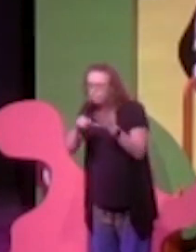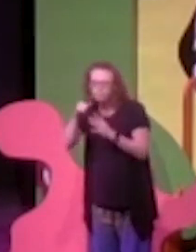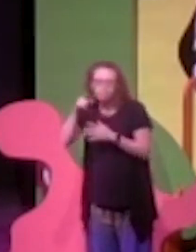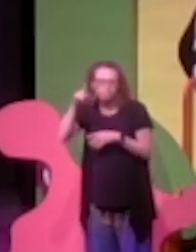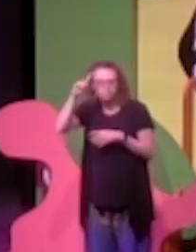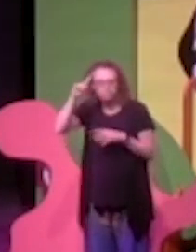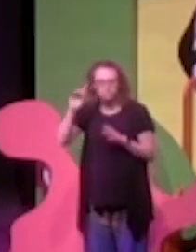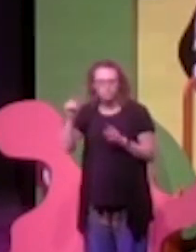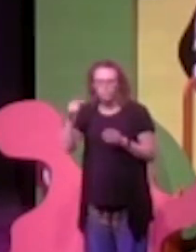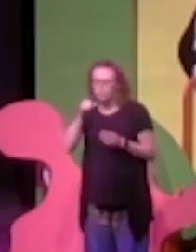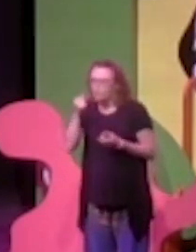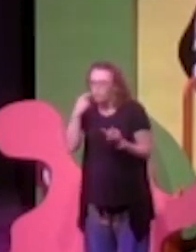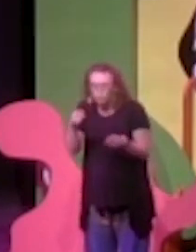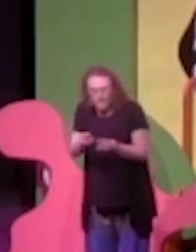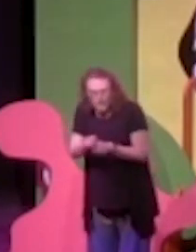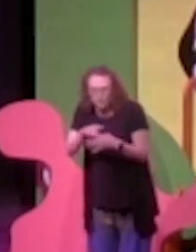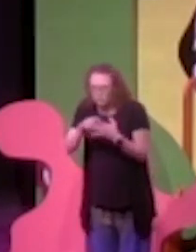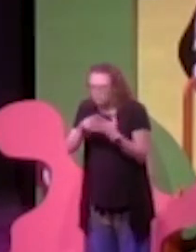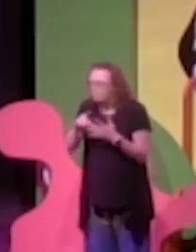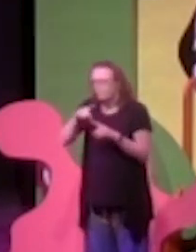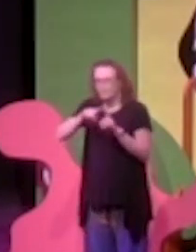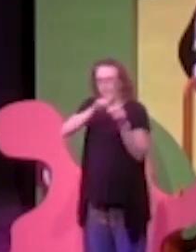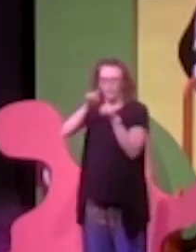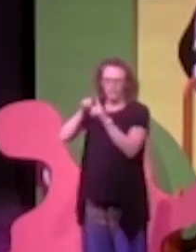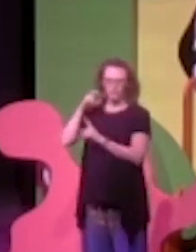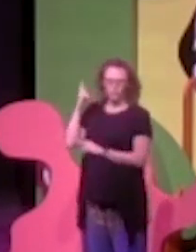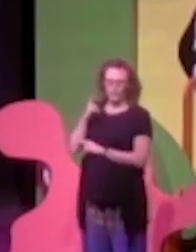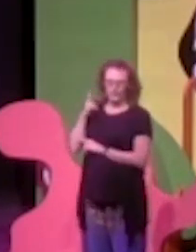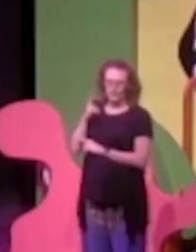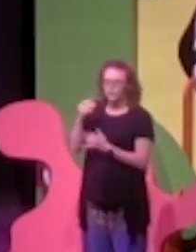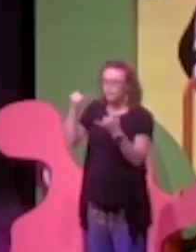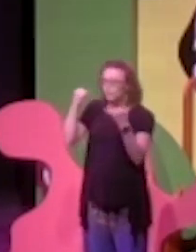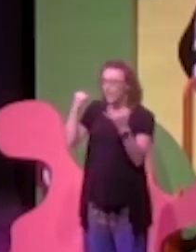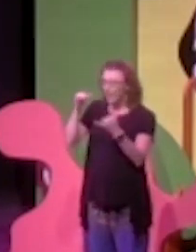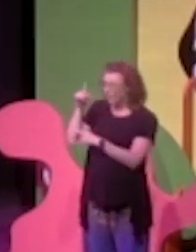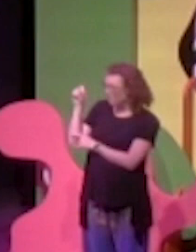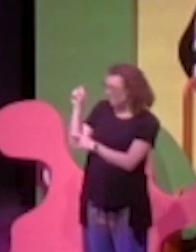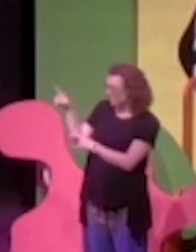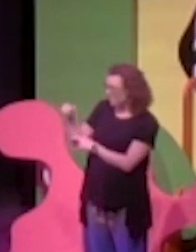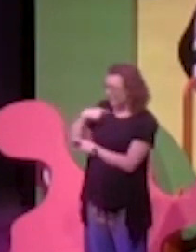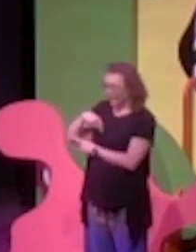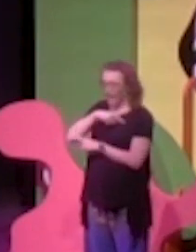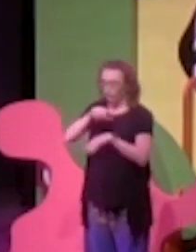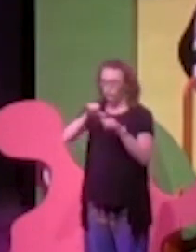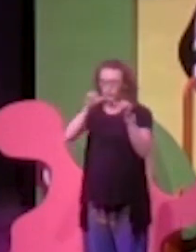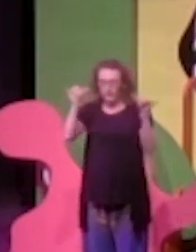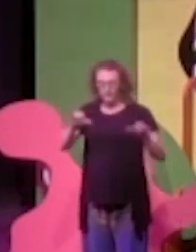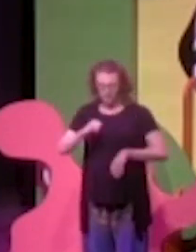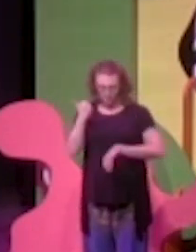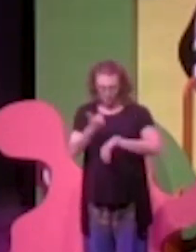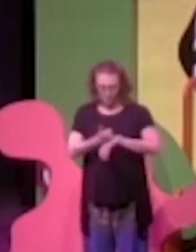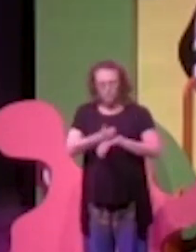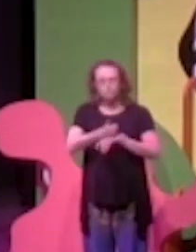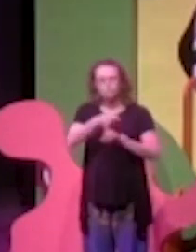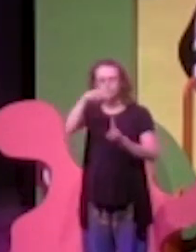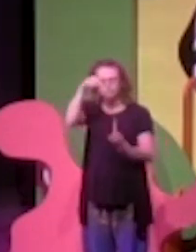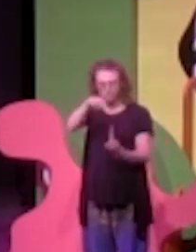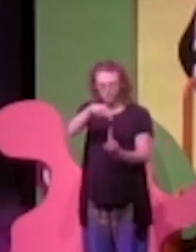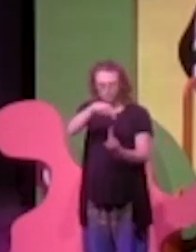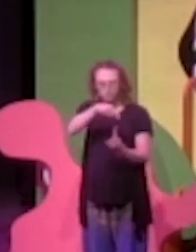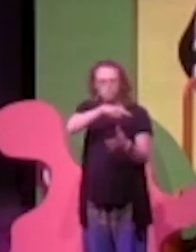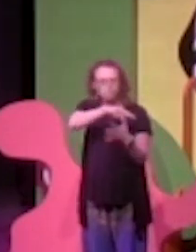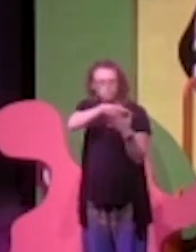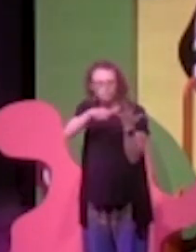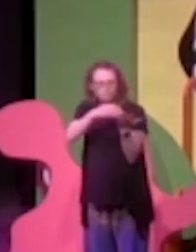administrators. So I want to ask the panelists, how can our systems best support and center artists,